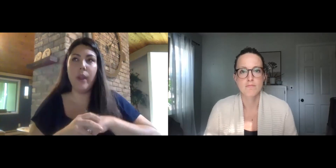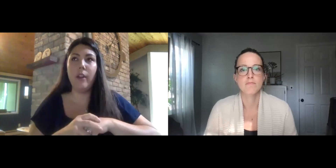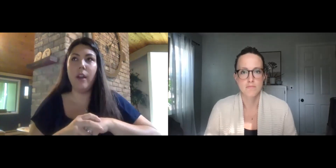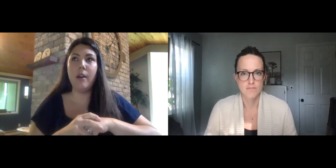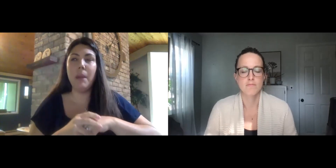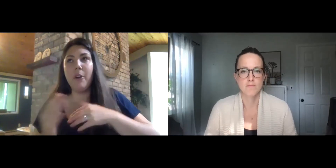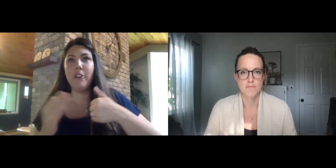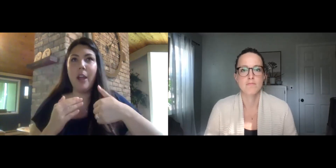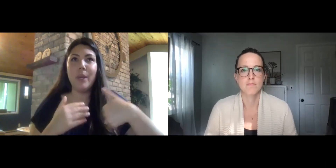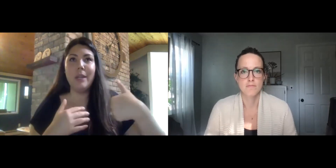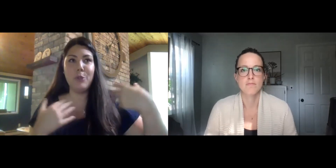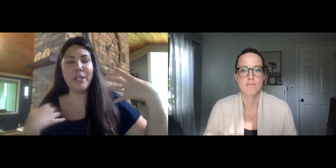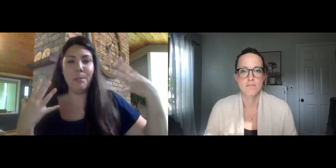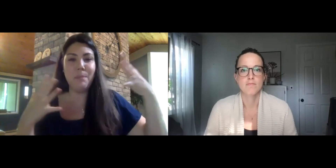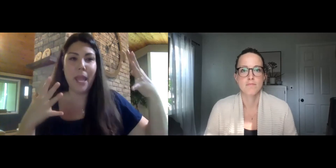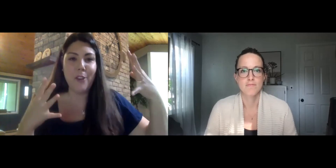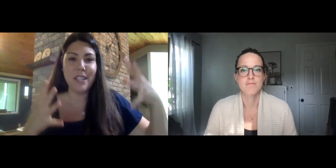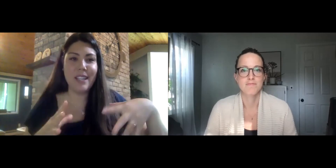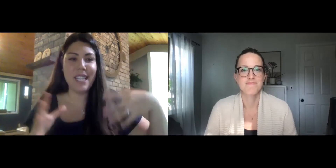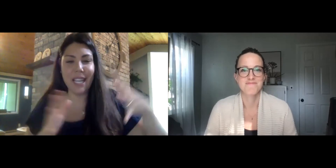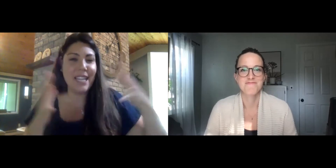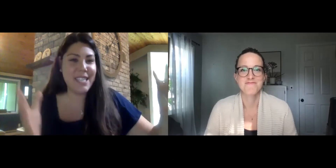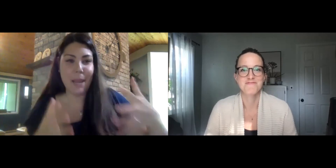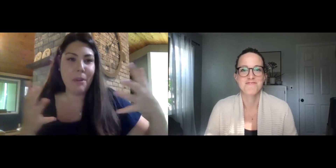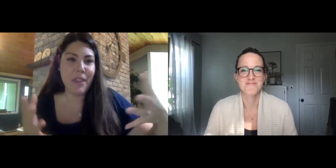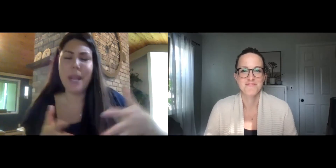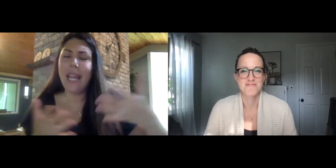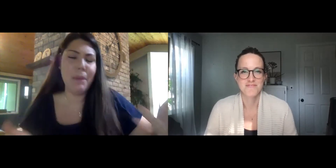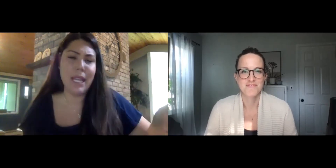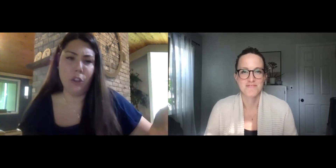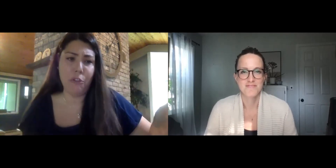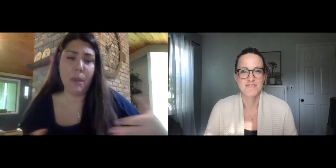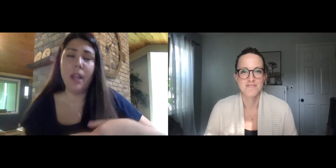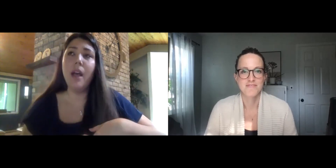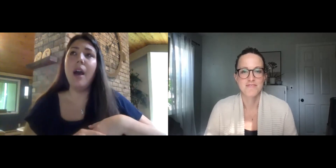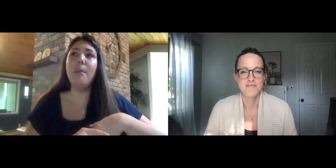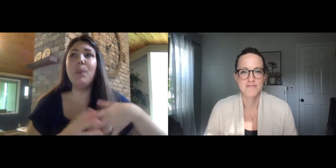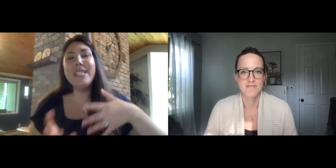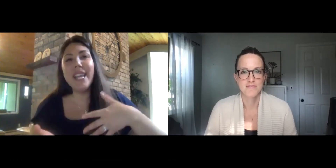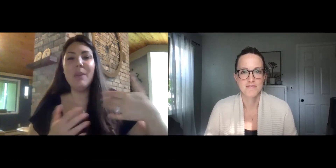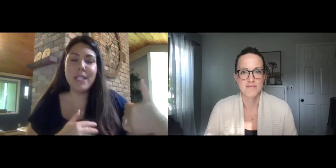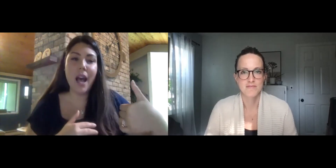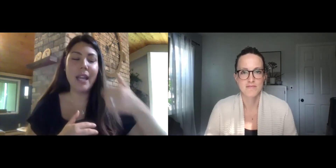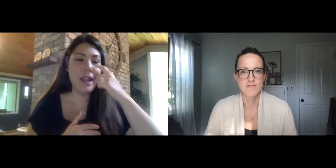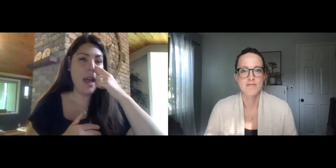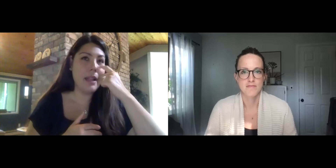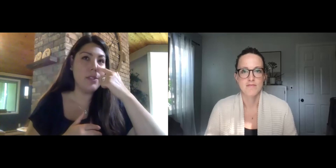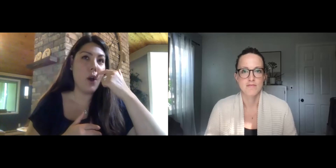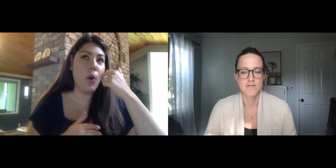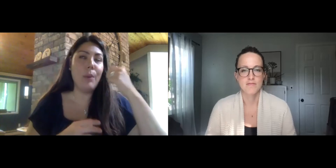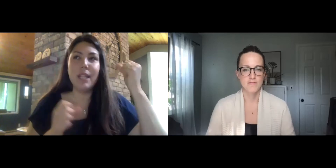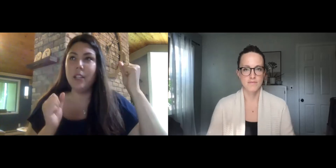channel where my partner and I, we dress up as bears, and it's like a kids type of thing, but anybody can learn from it. And we sing and we sign.